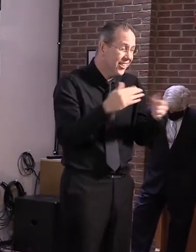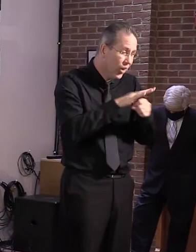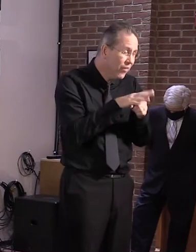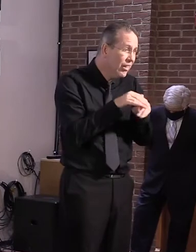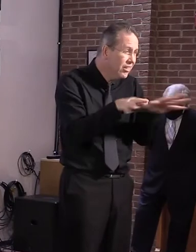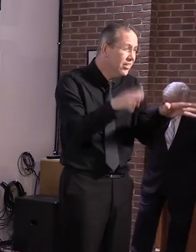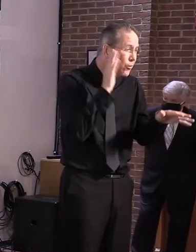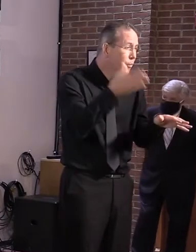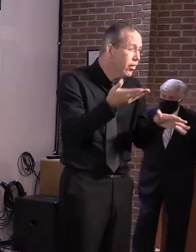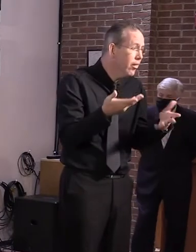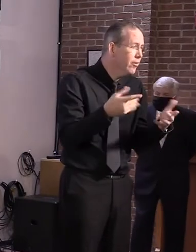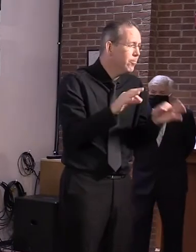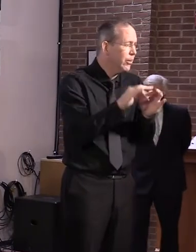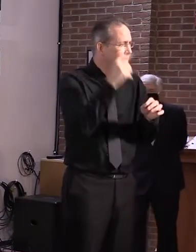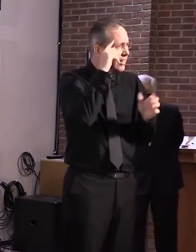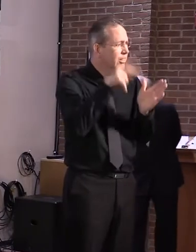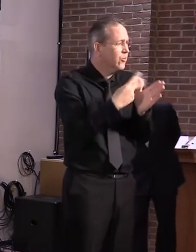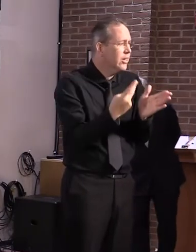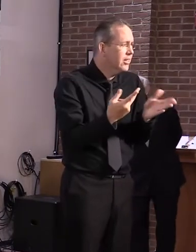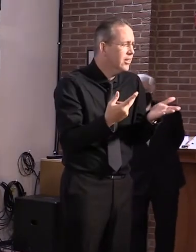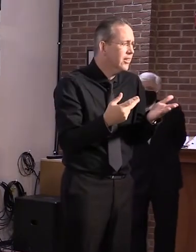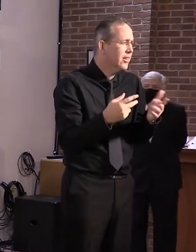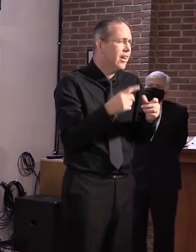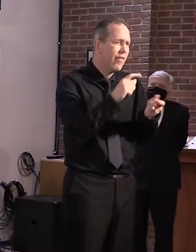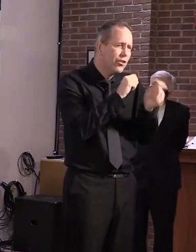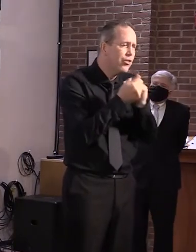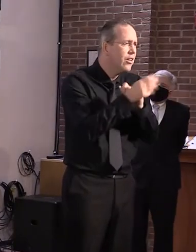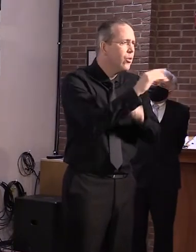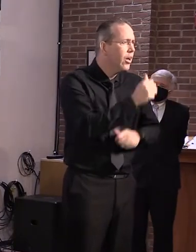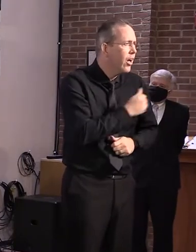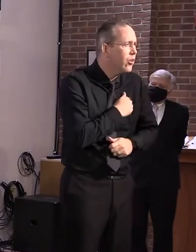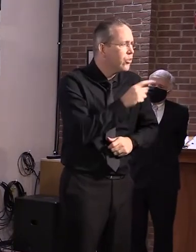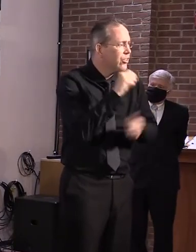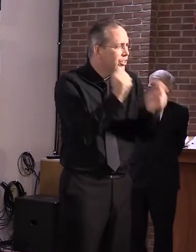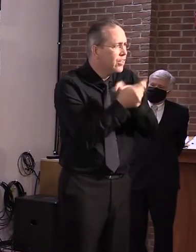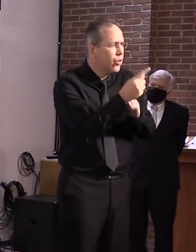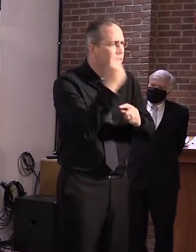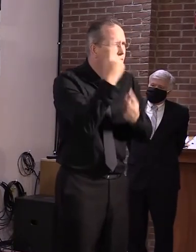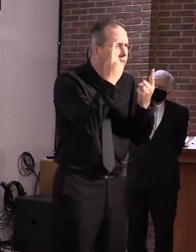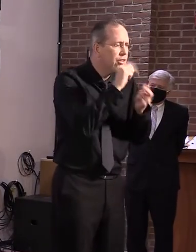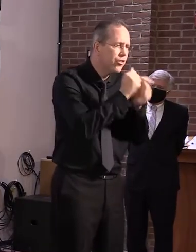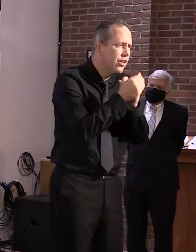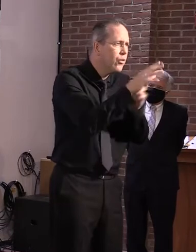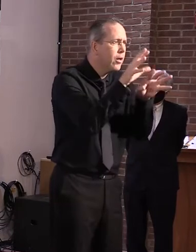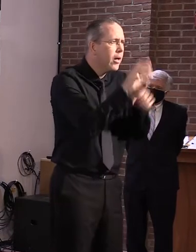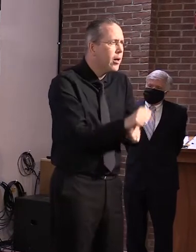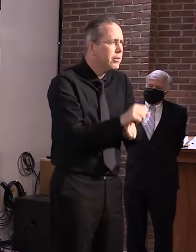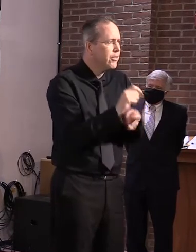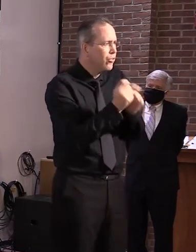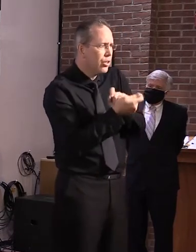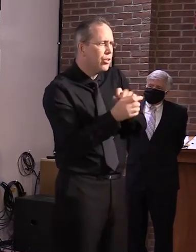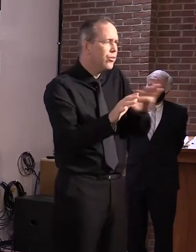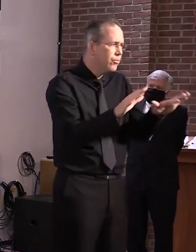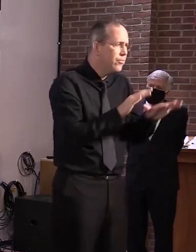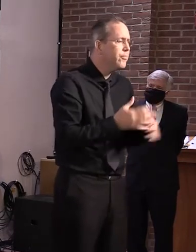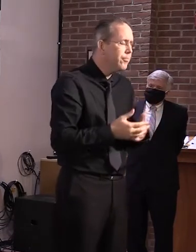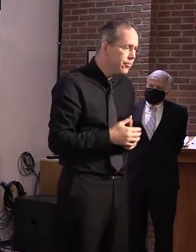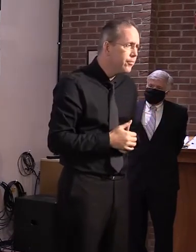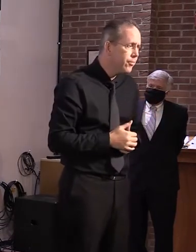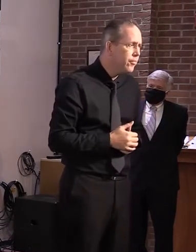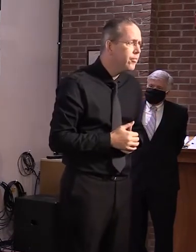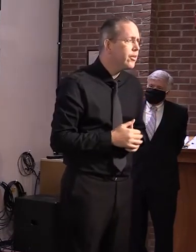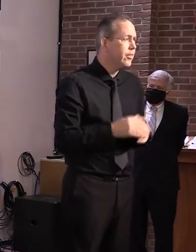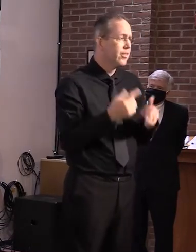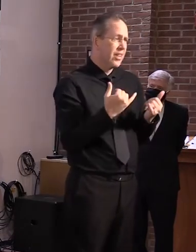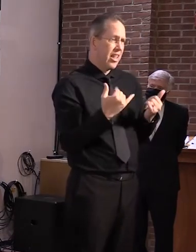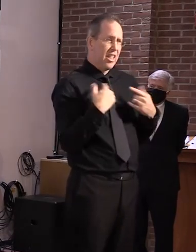attitude. And that's what all of us have to do. You've done it. Look at us all wearing masks and doing social distancing,